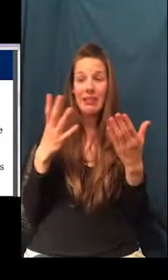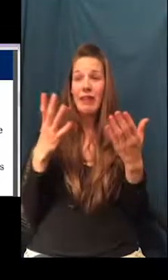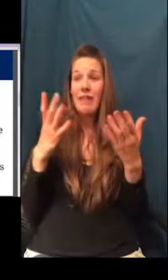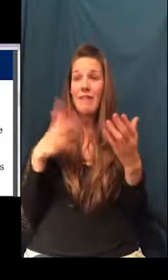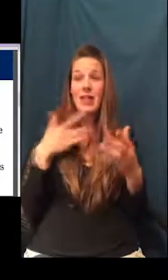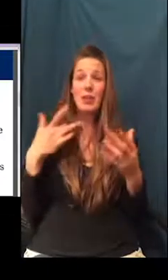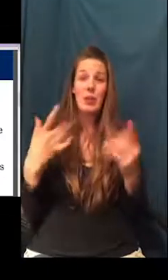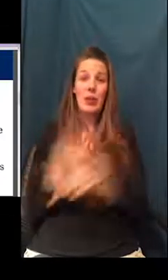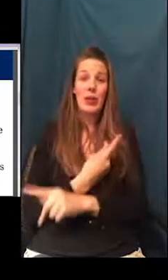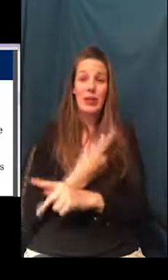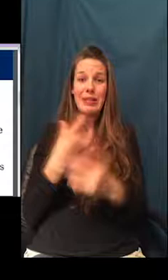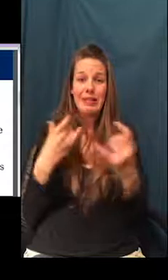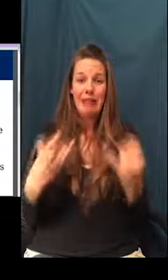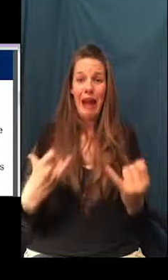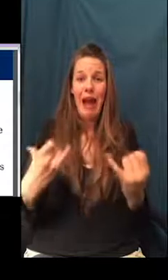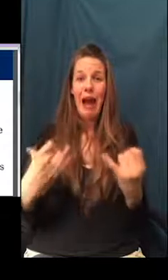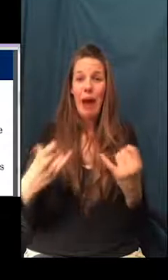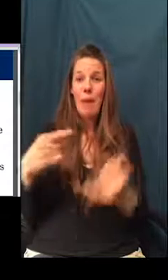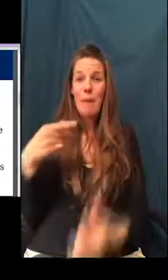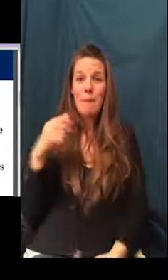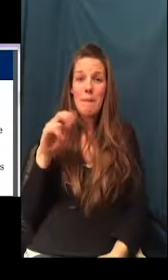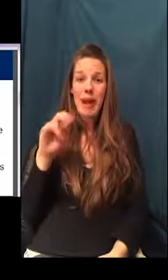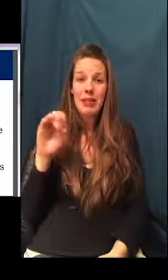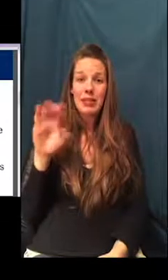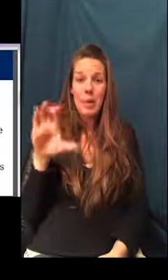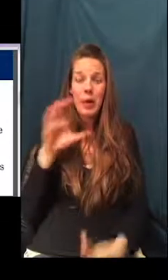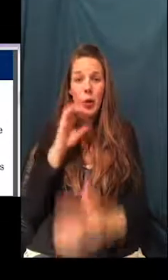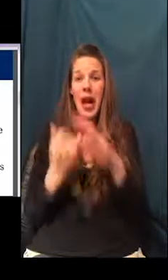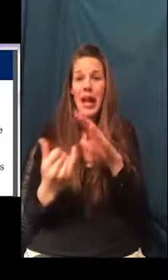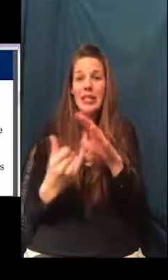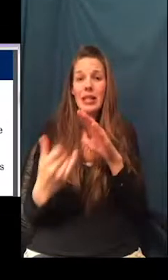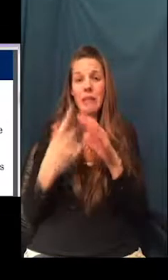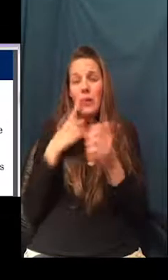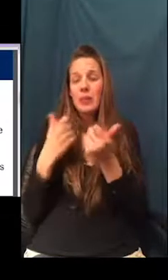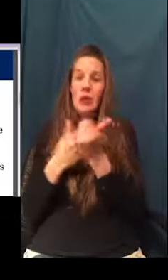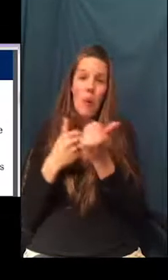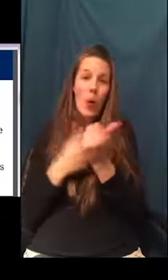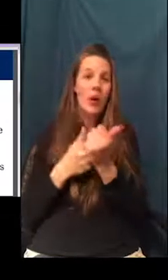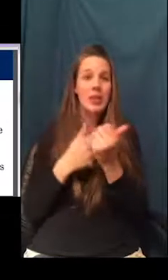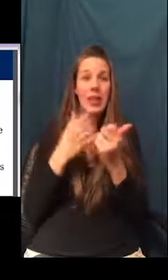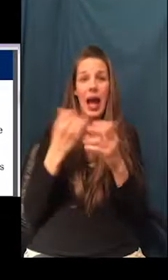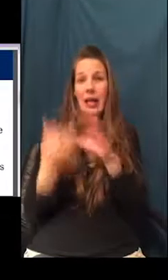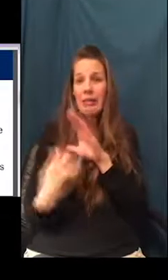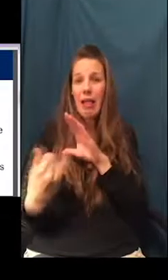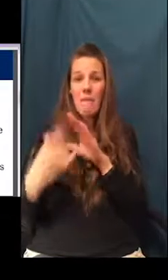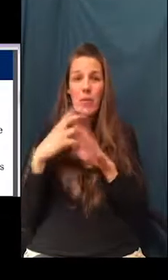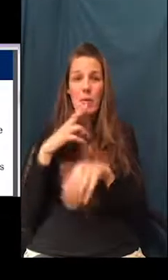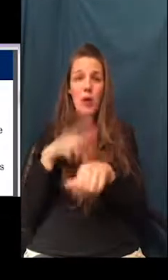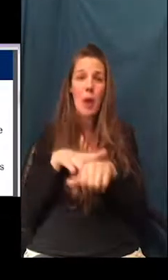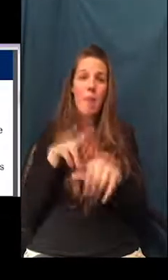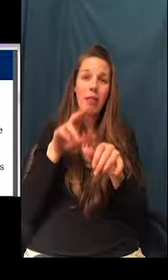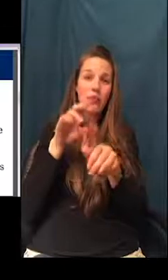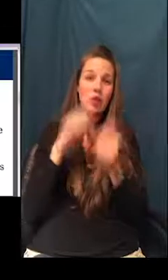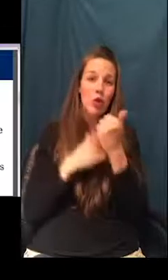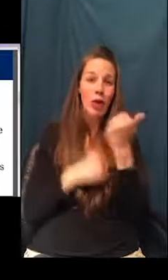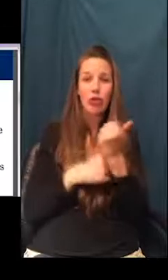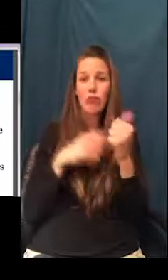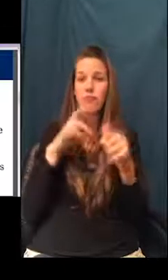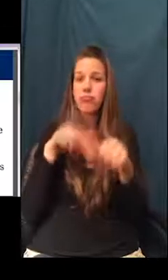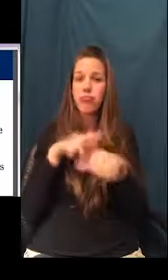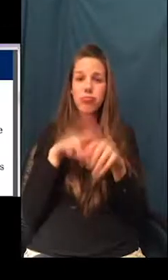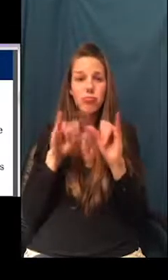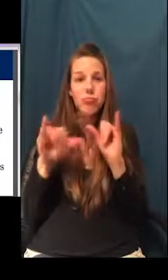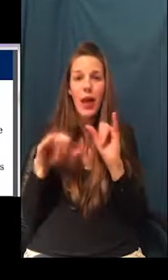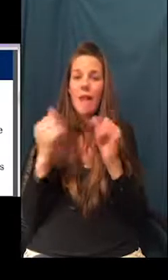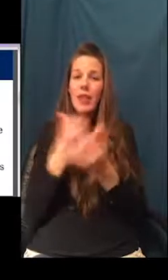little bit heavier during a pandemic. We're sort of isolated from our supports, we're isolated from our normal structure and our normal routine, and everything